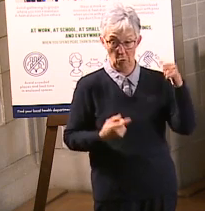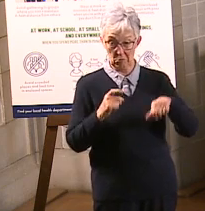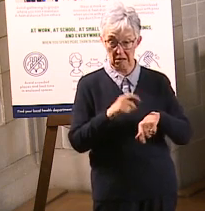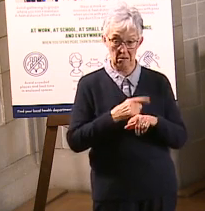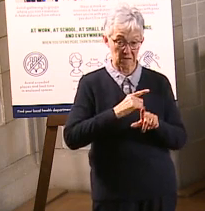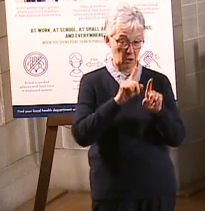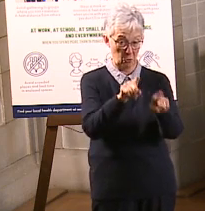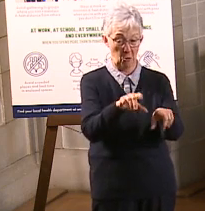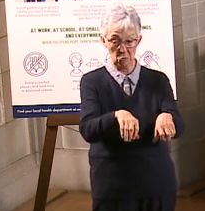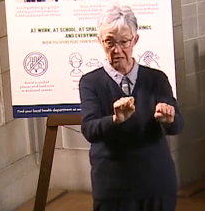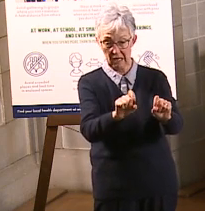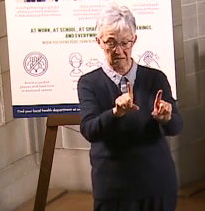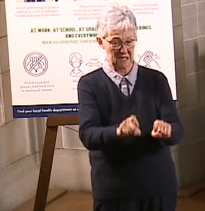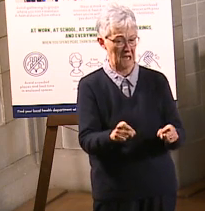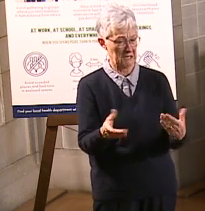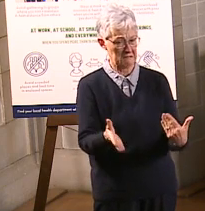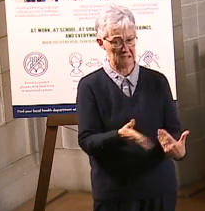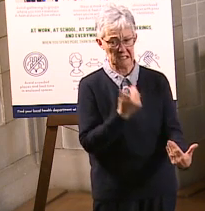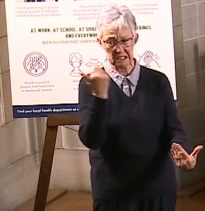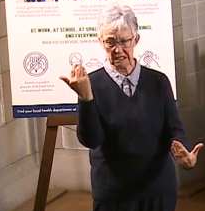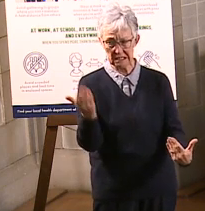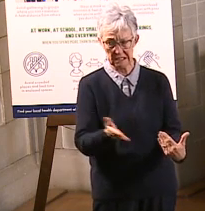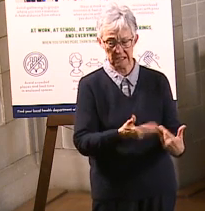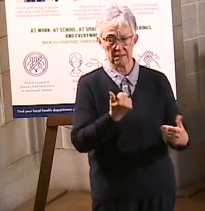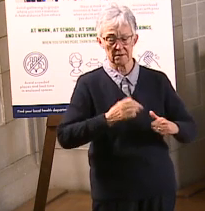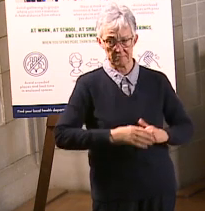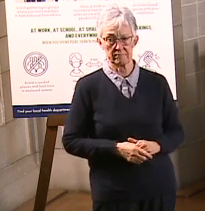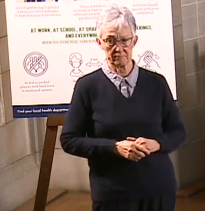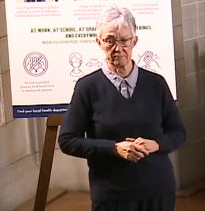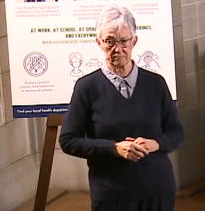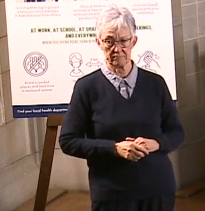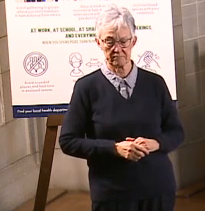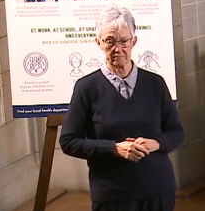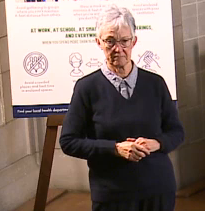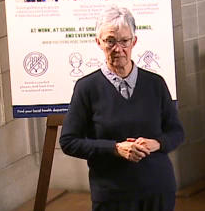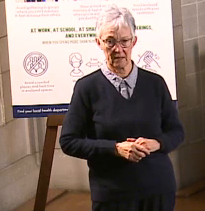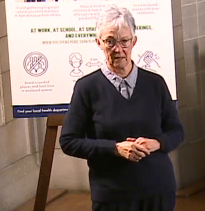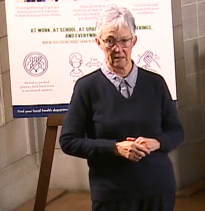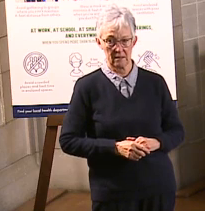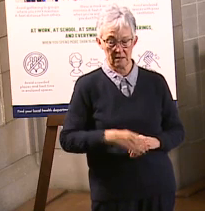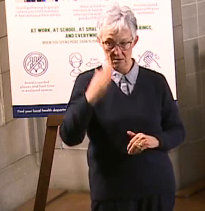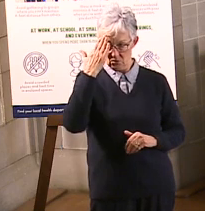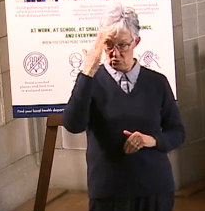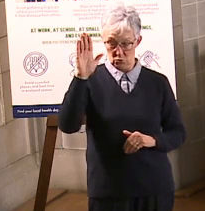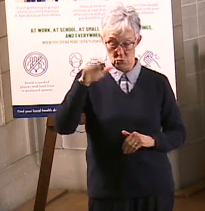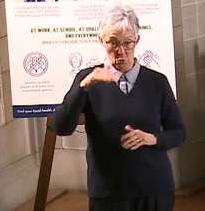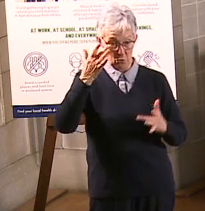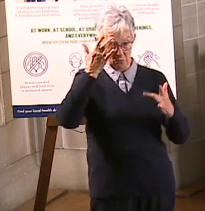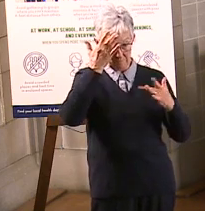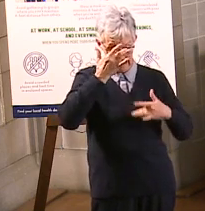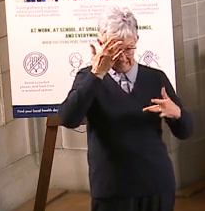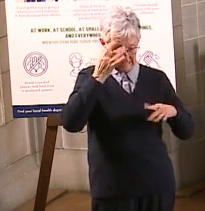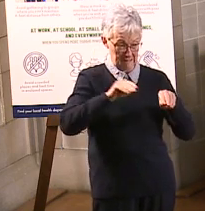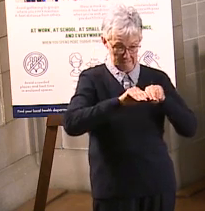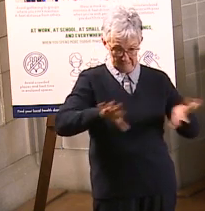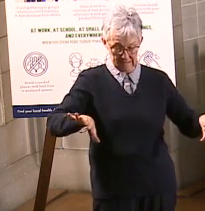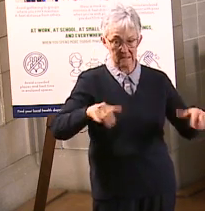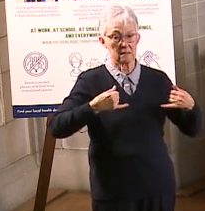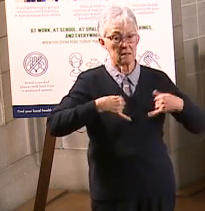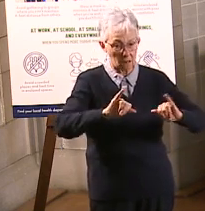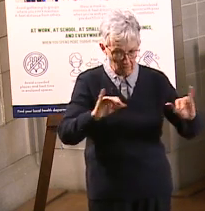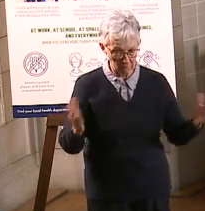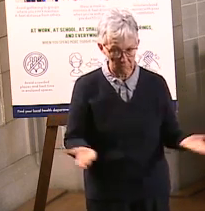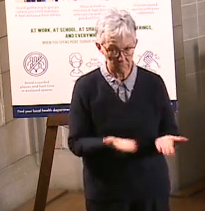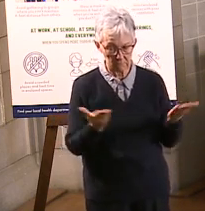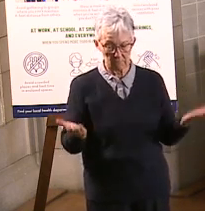And also just want to remind people that because we're still in a pandemic, please continue to follow the protocols we've set